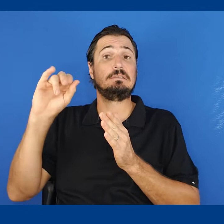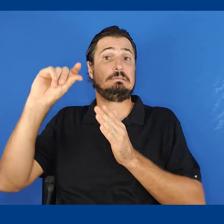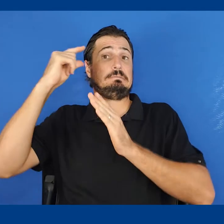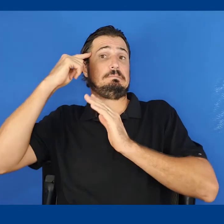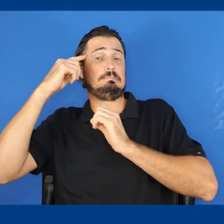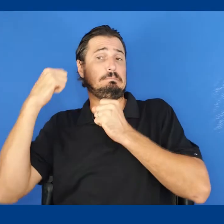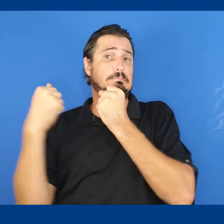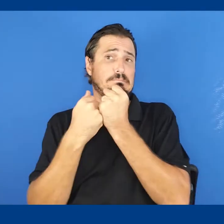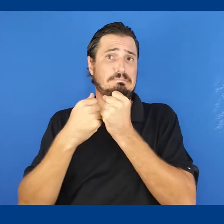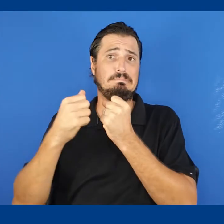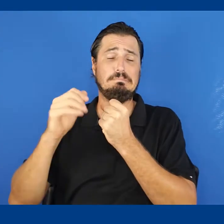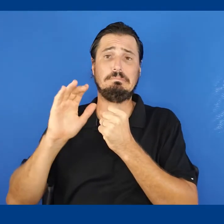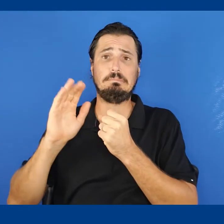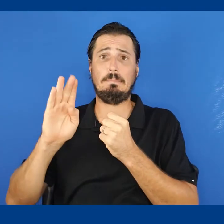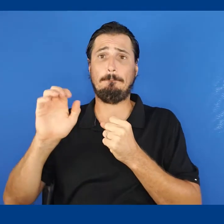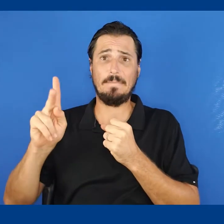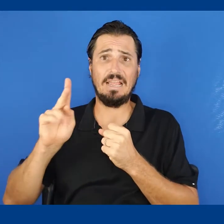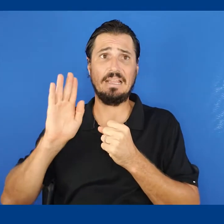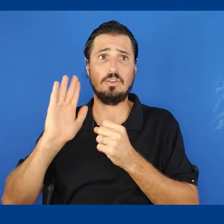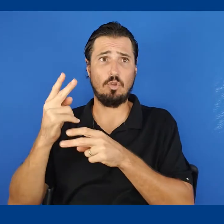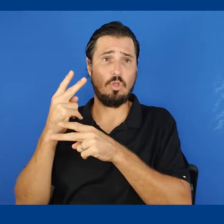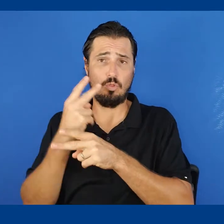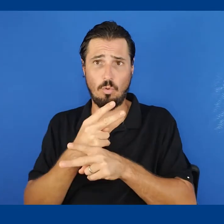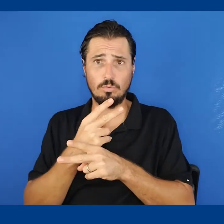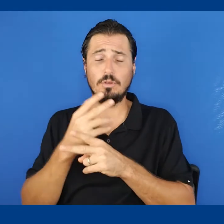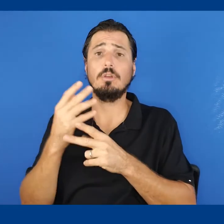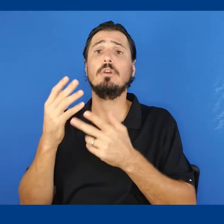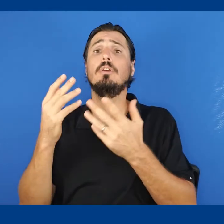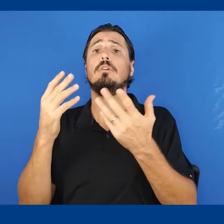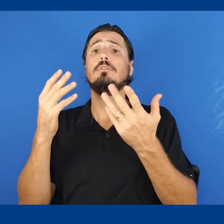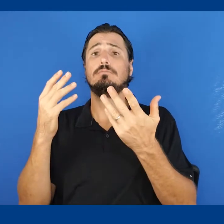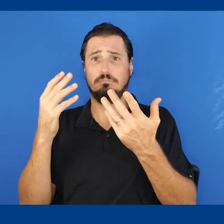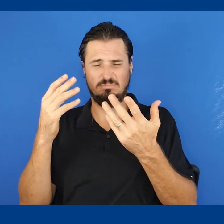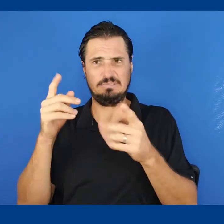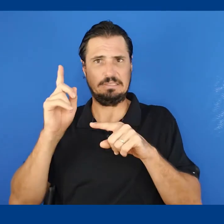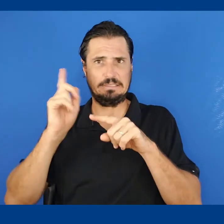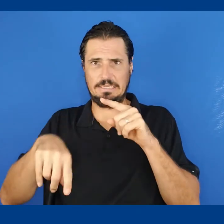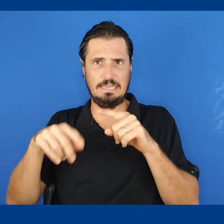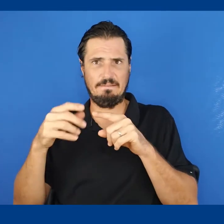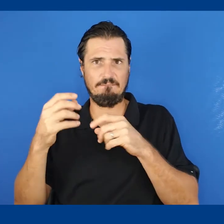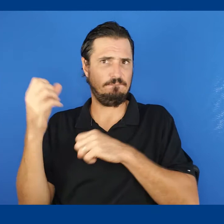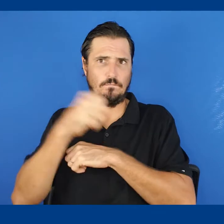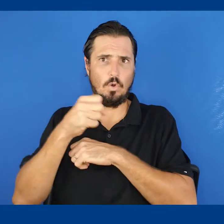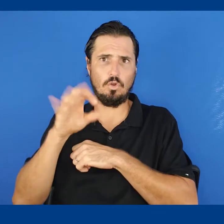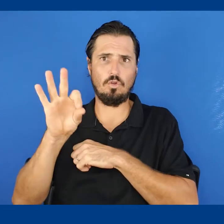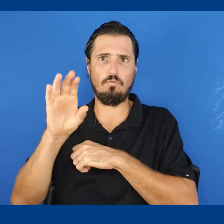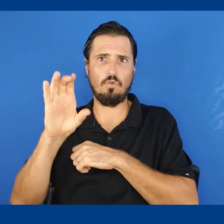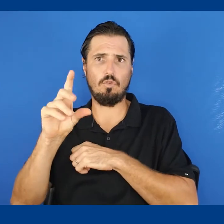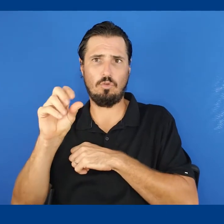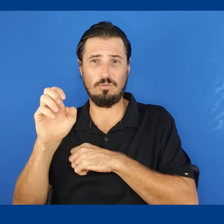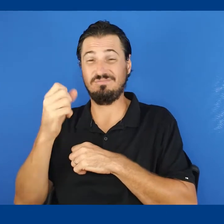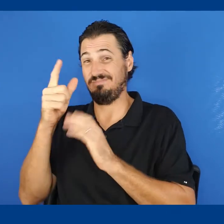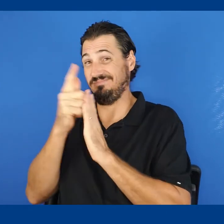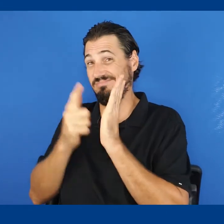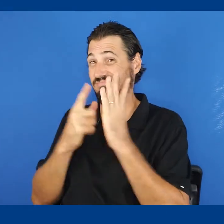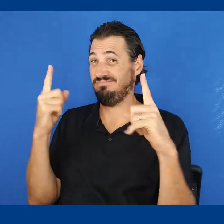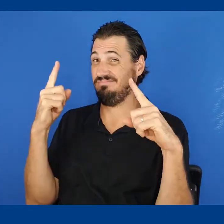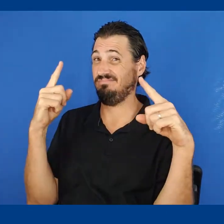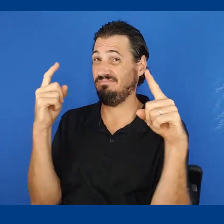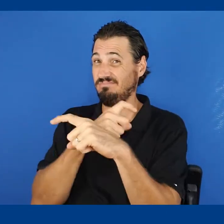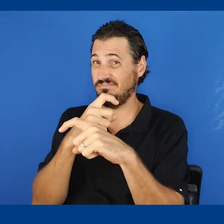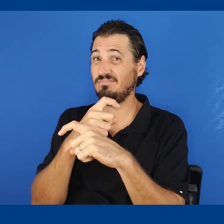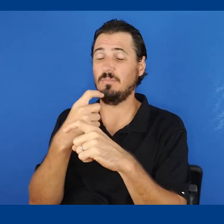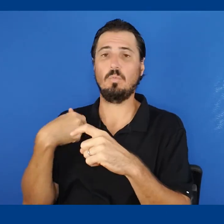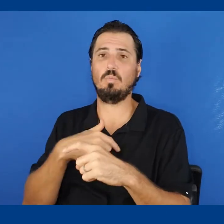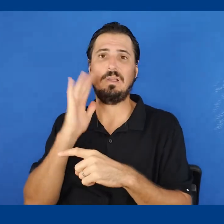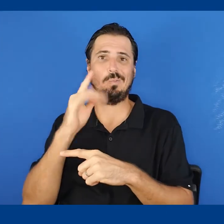Administration. This is an extremely complex piece of legislation, and we will update its impacts as we learn more. The